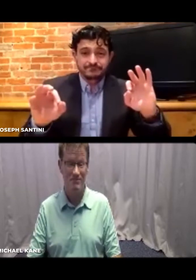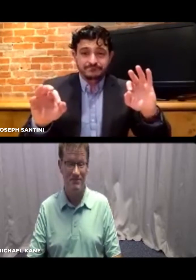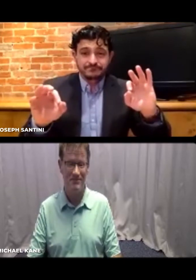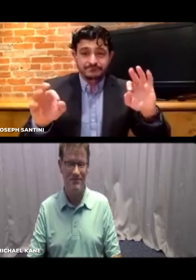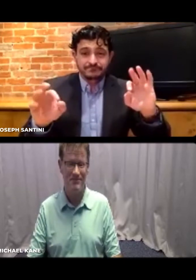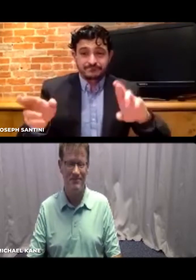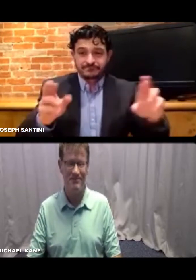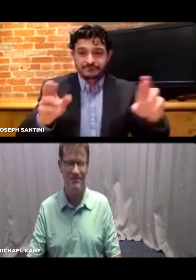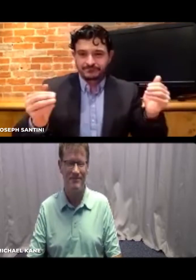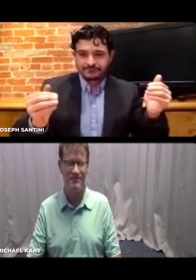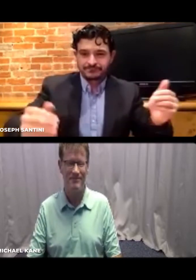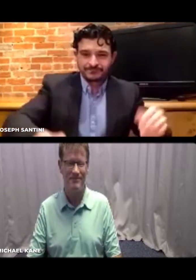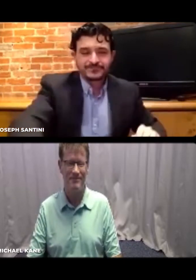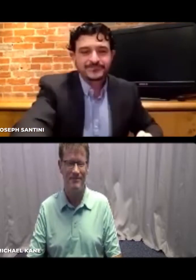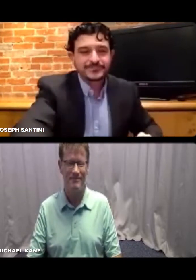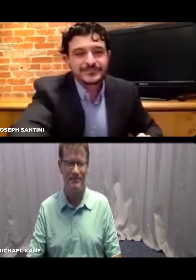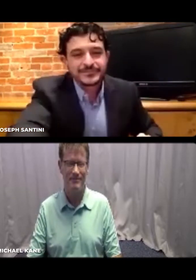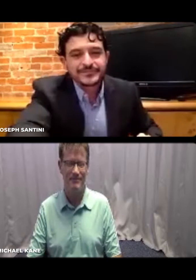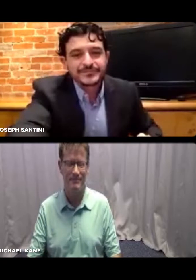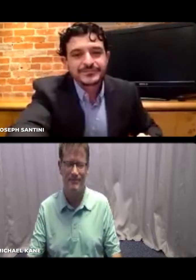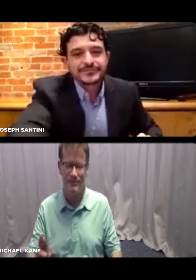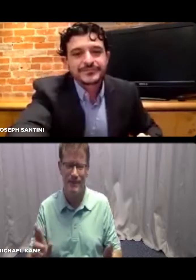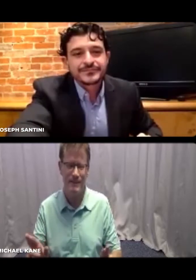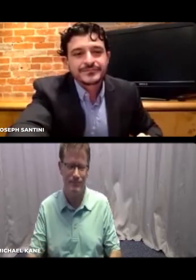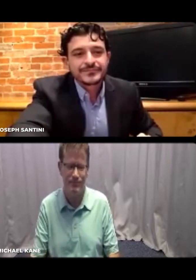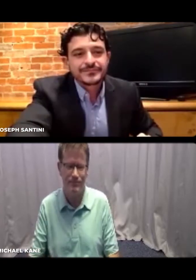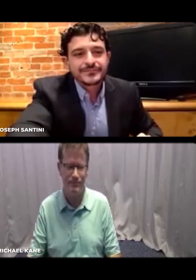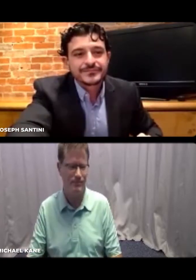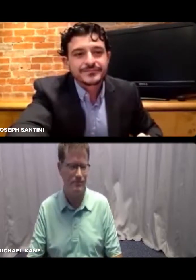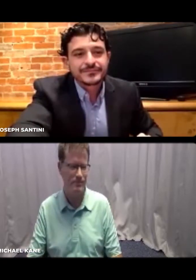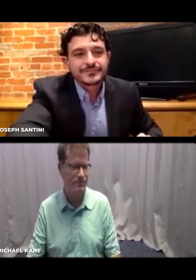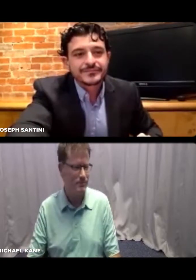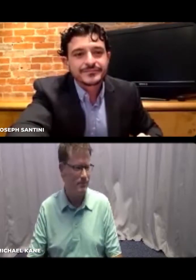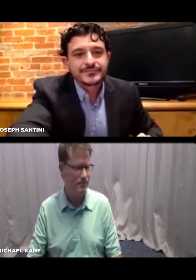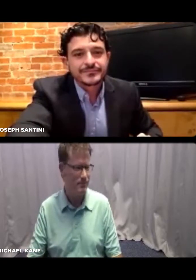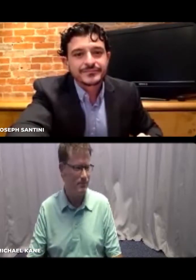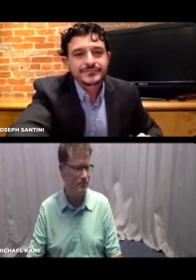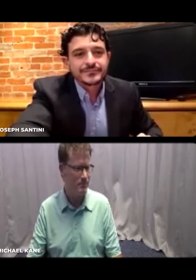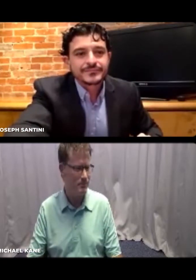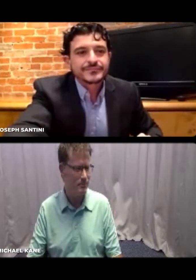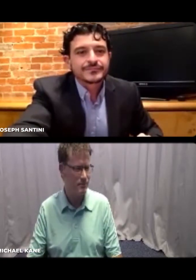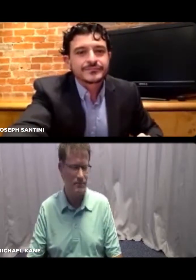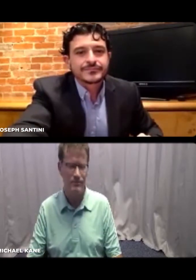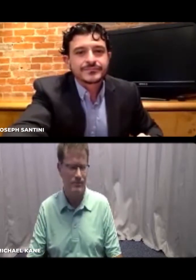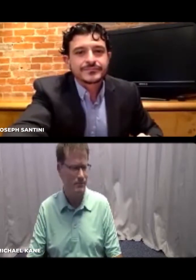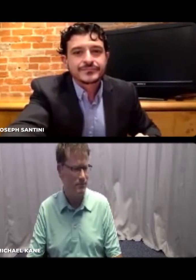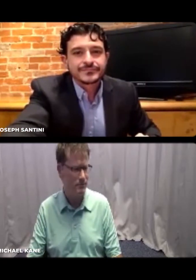tools. So if we're all ready, we shall. I'm ready. Okay.